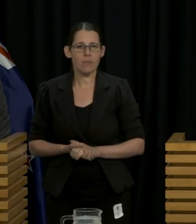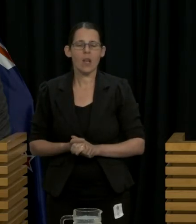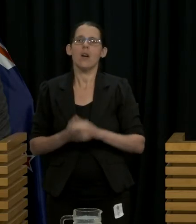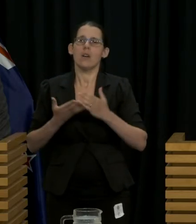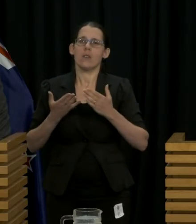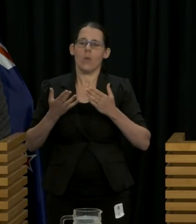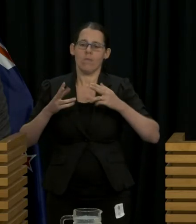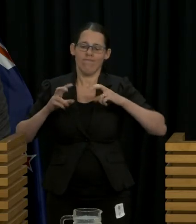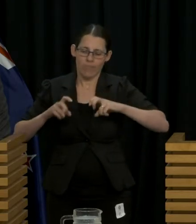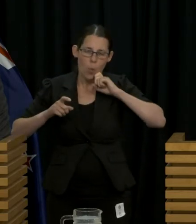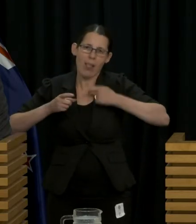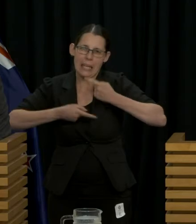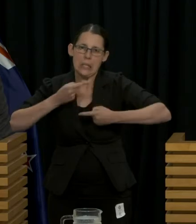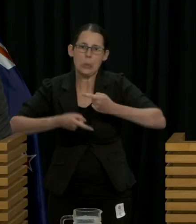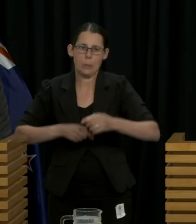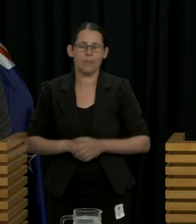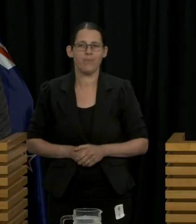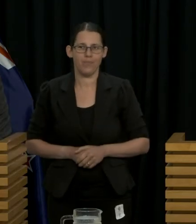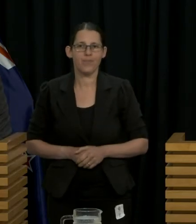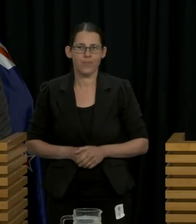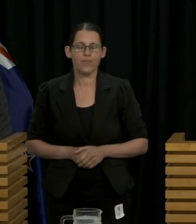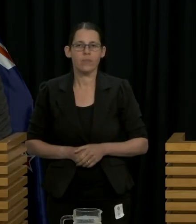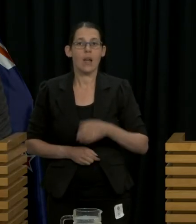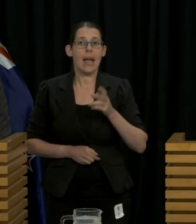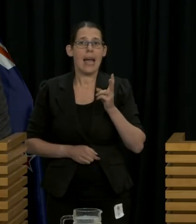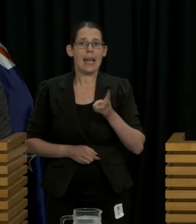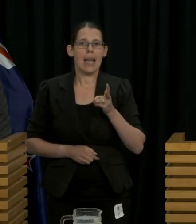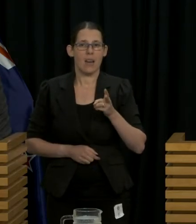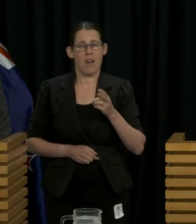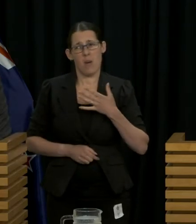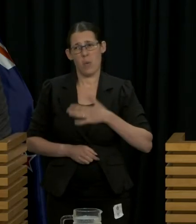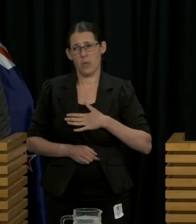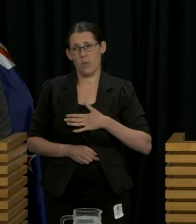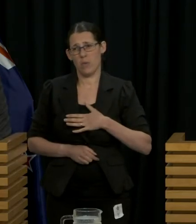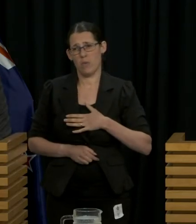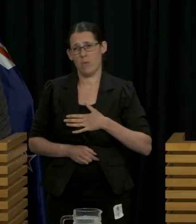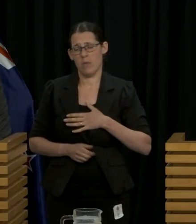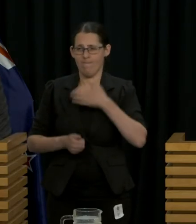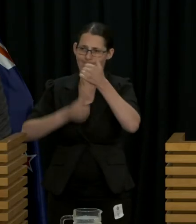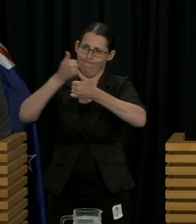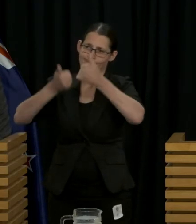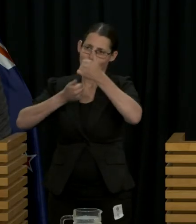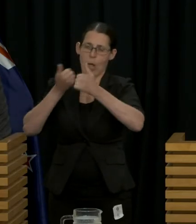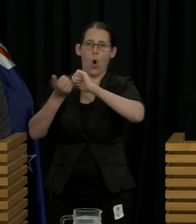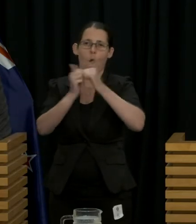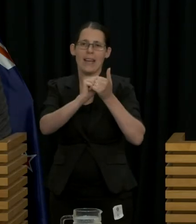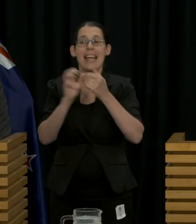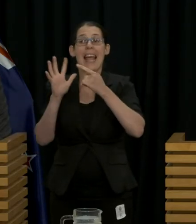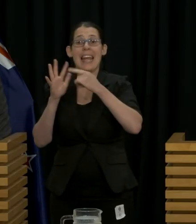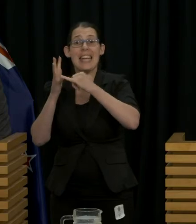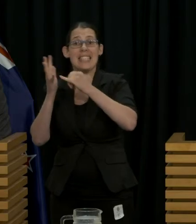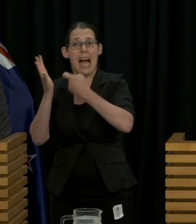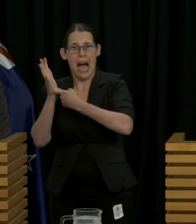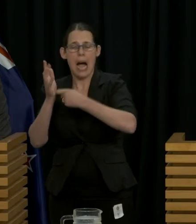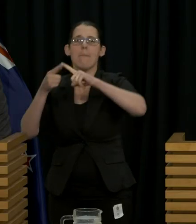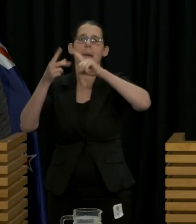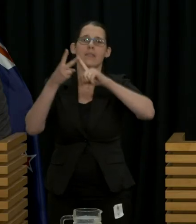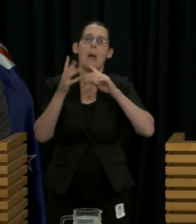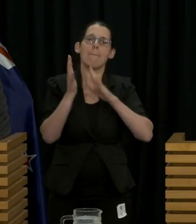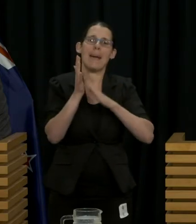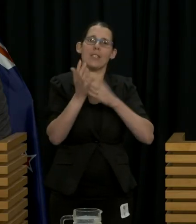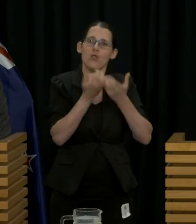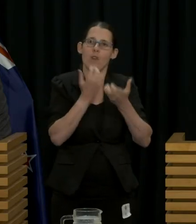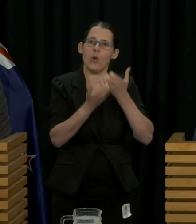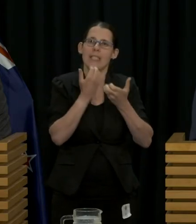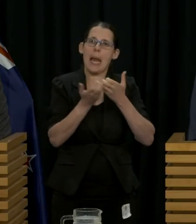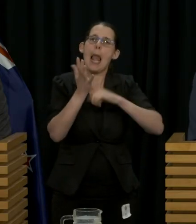continue. Again, a shout out to colleagues both at ESR and also at Massey University Lab, where the actual sequencing was done in